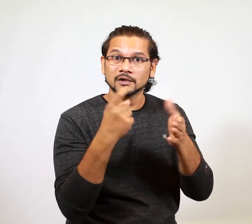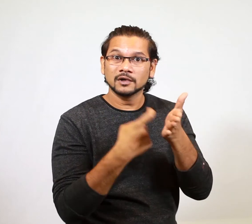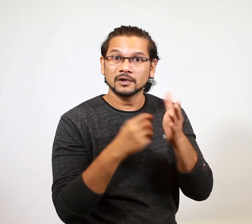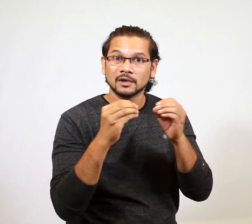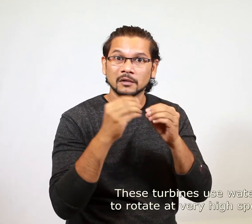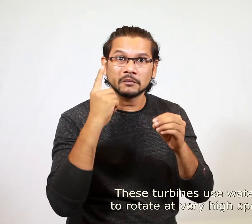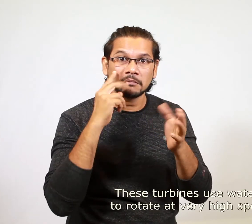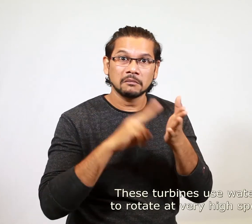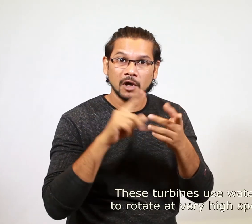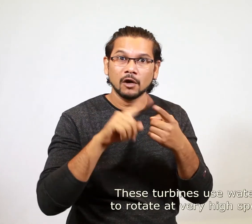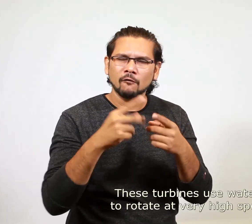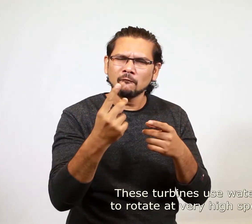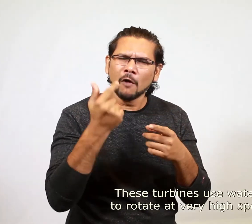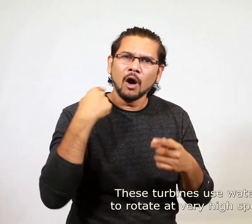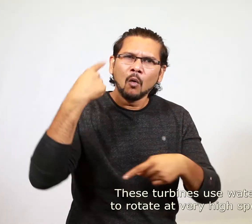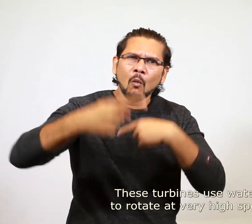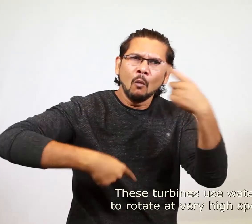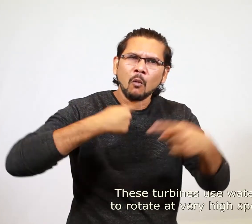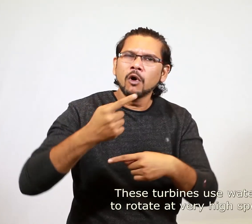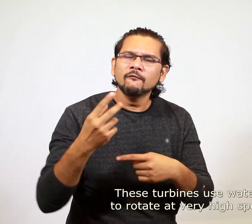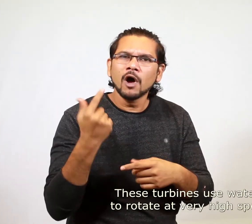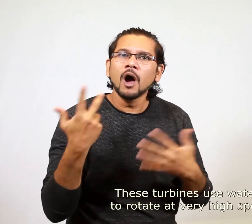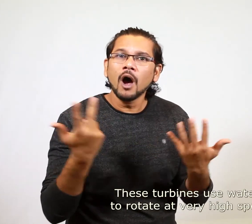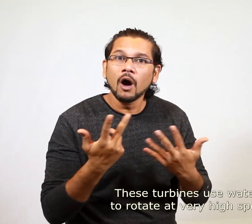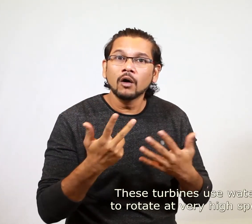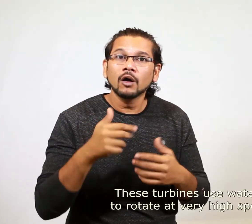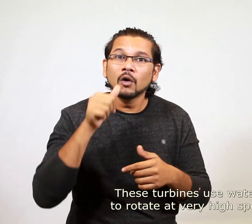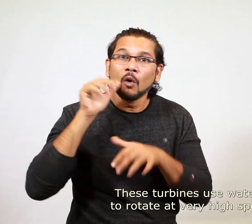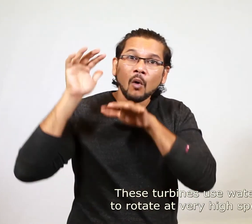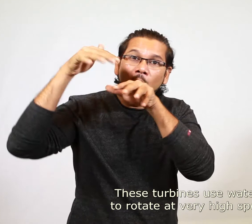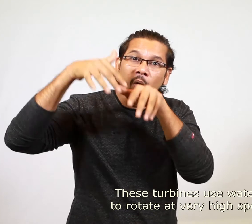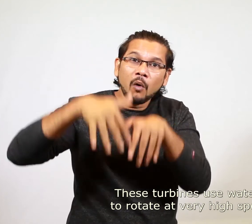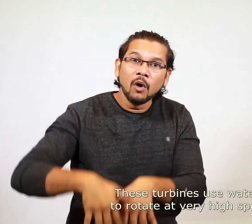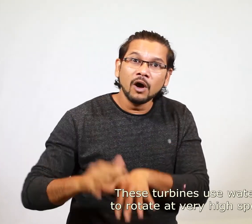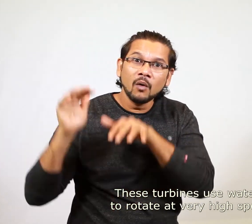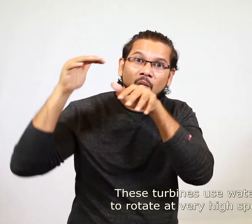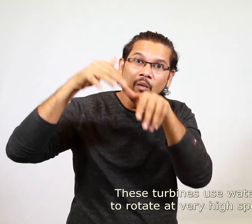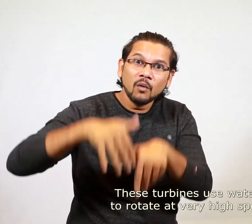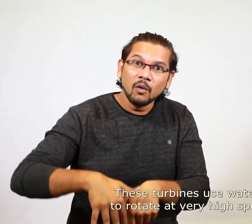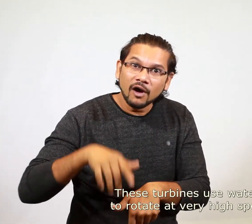These turbines use waterfall to rotate at very high speeds.